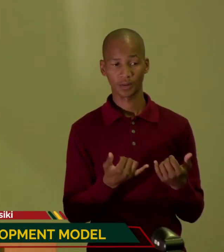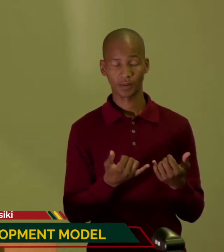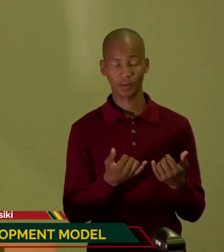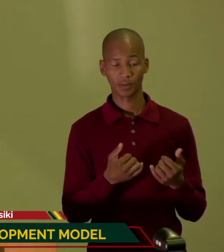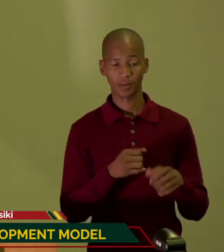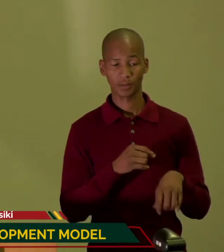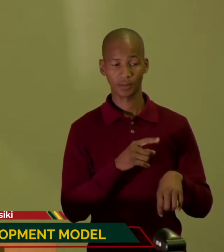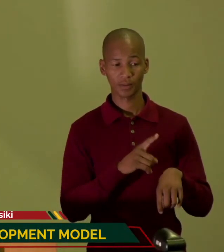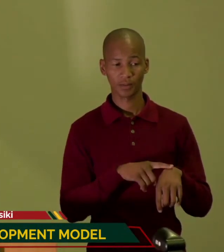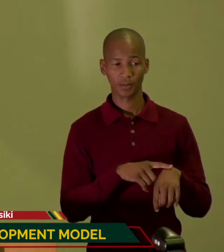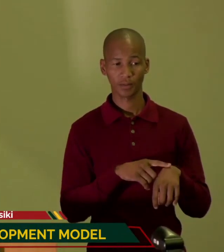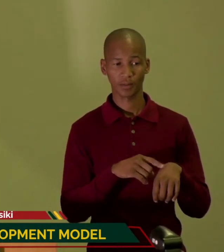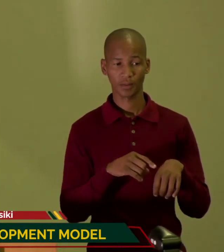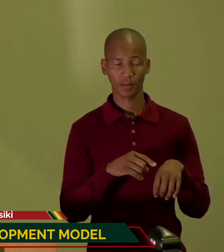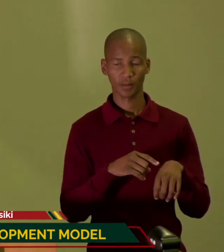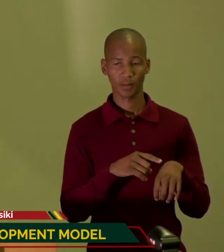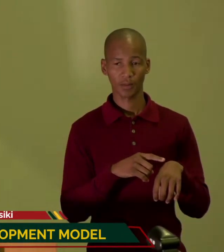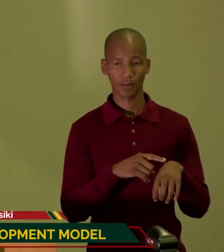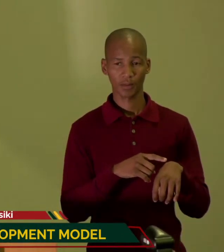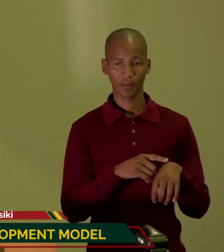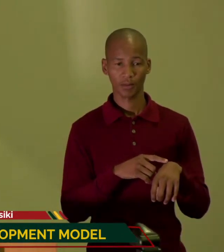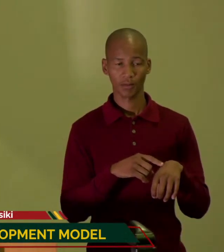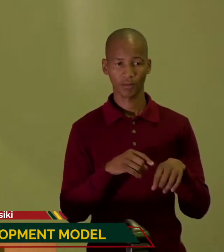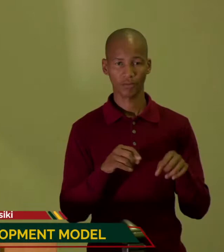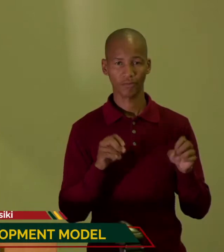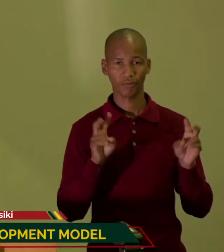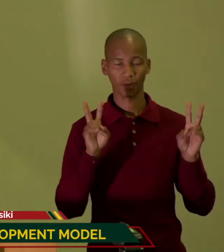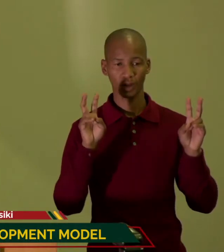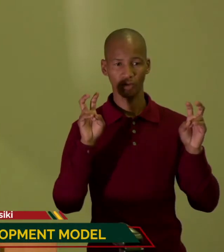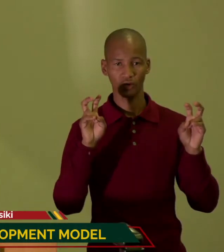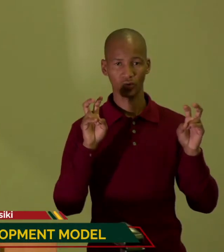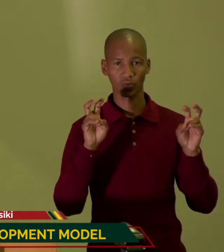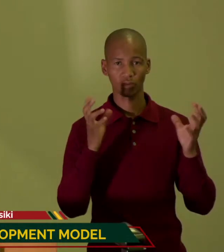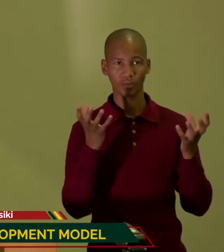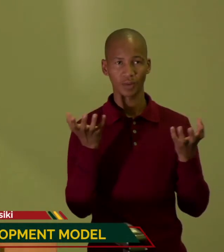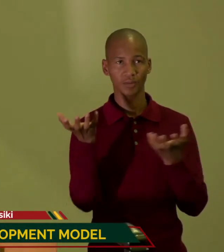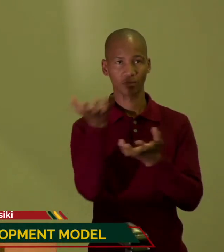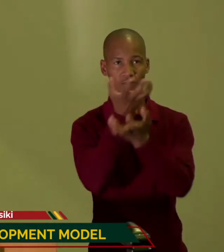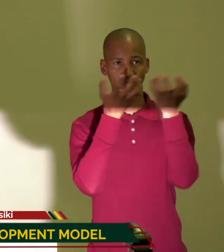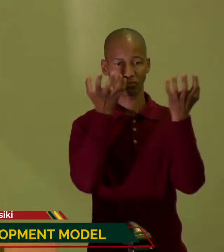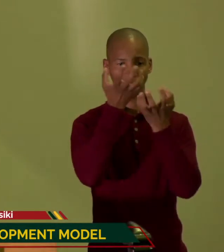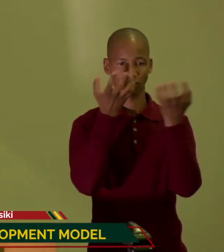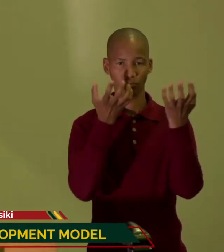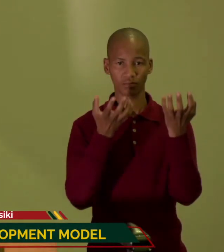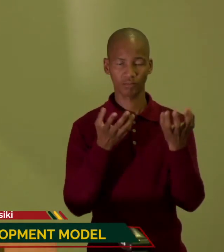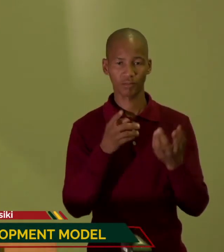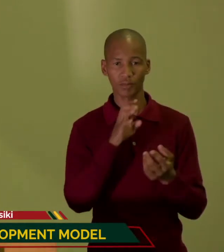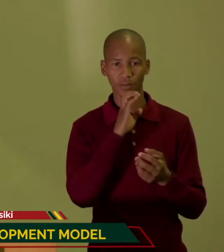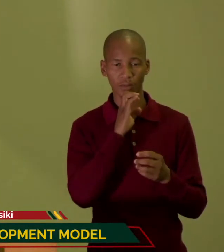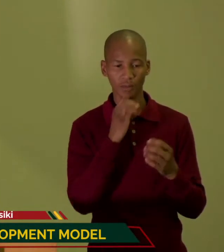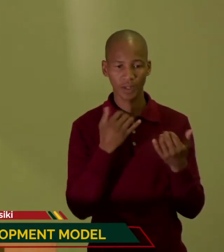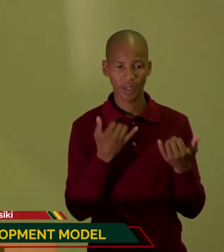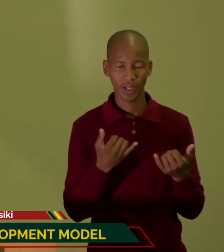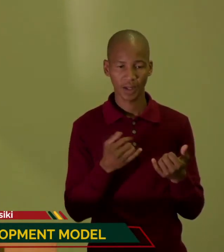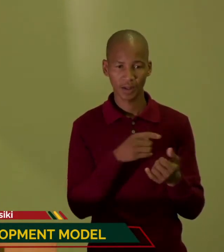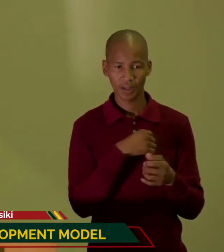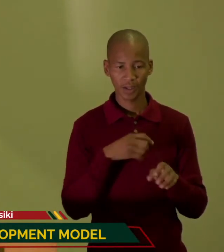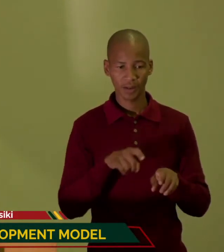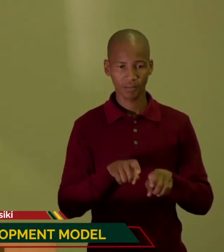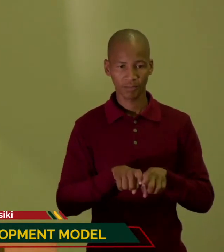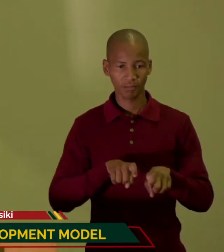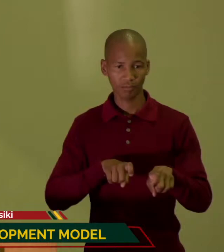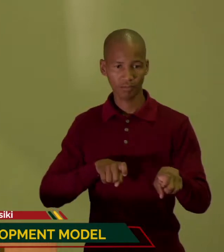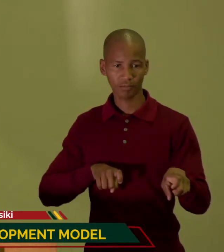the issue of climate change is making us to fall behind,